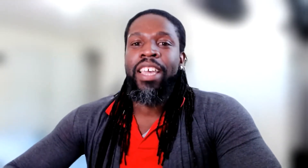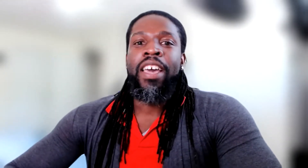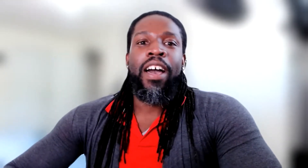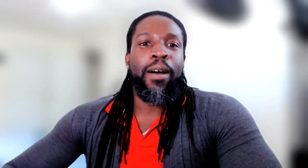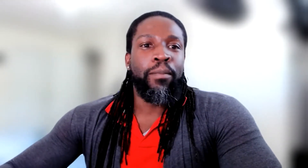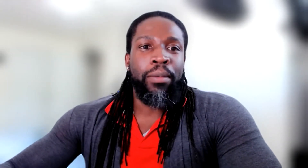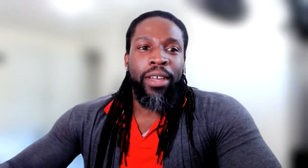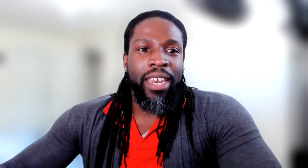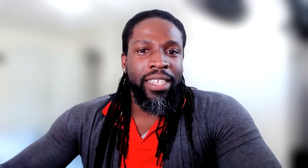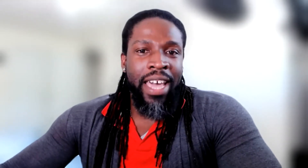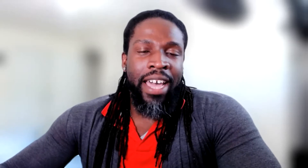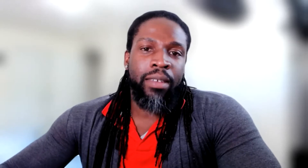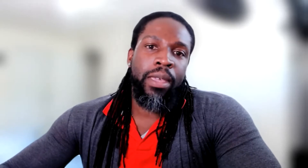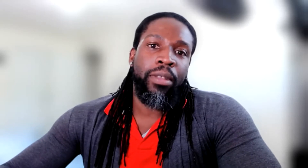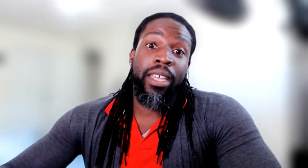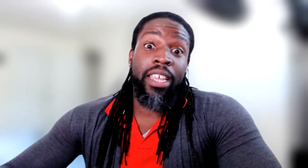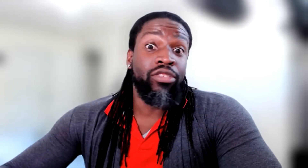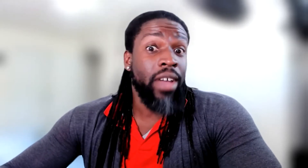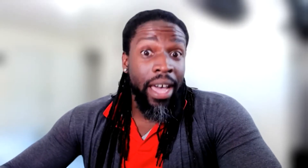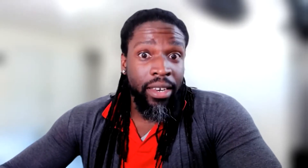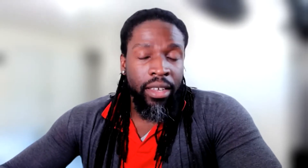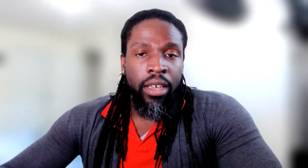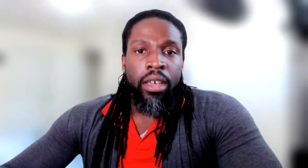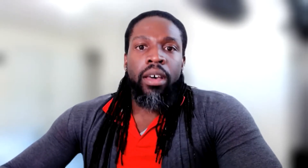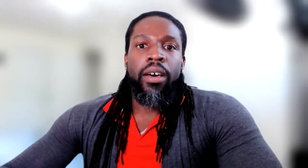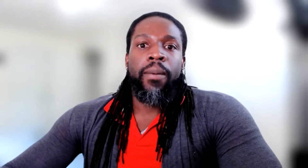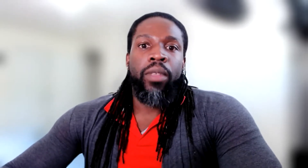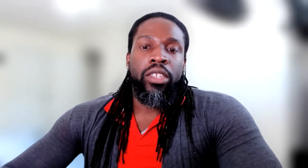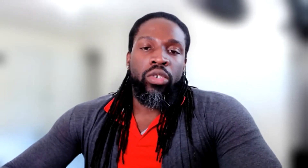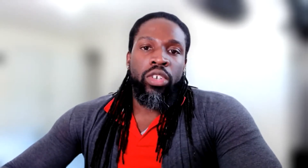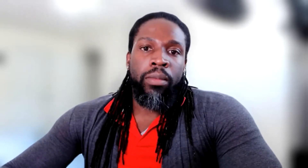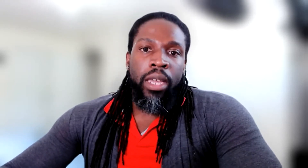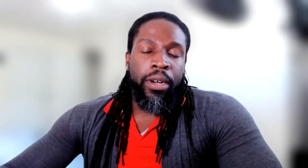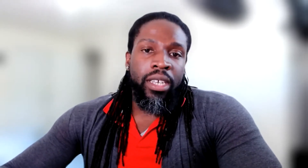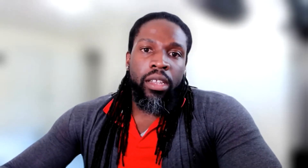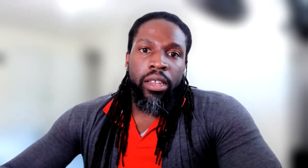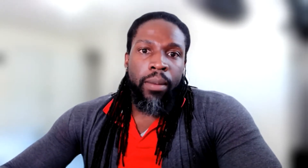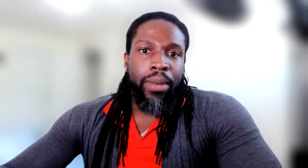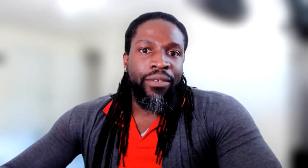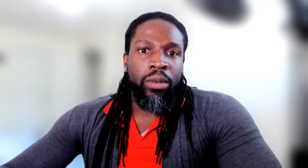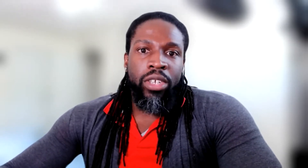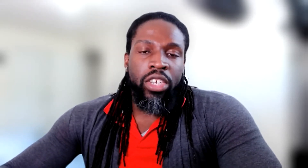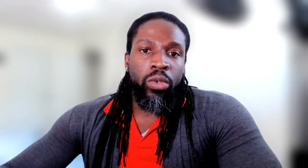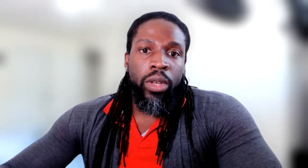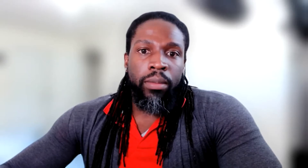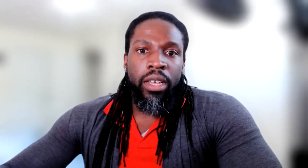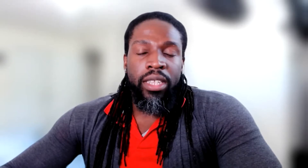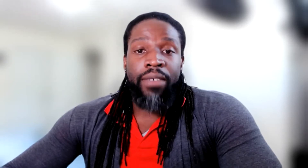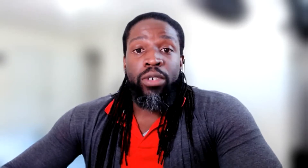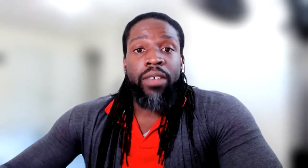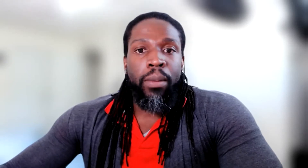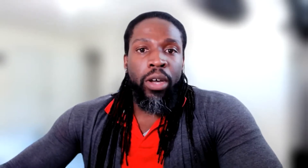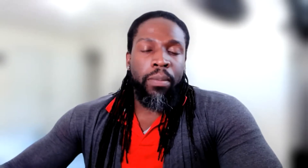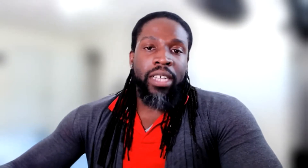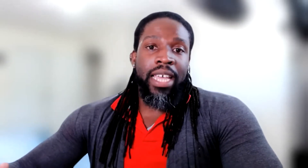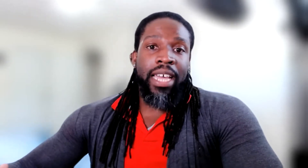CDC. People are getting tagged, people are getting dragged on social media, particularly on platforms such as Twitter, because they've